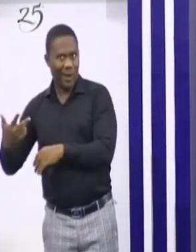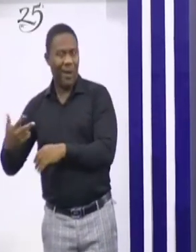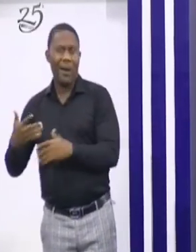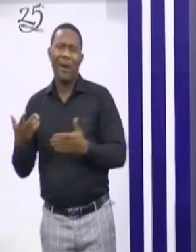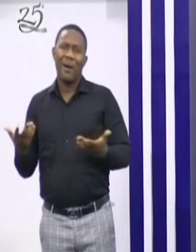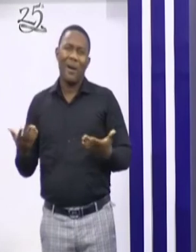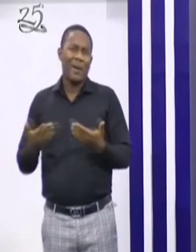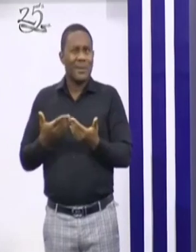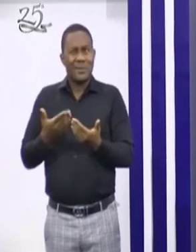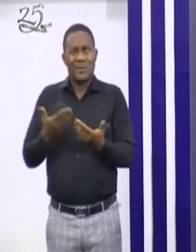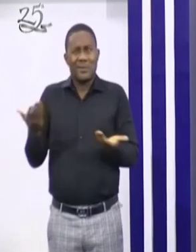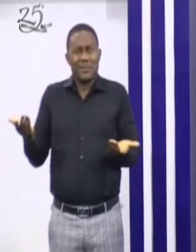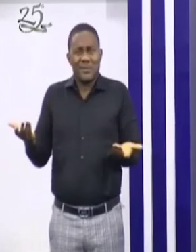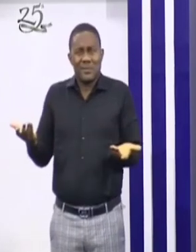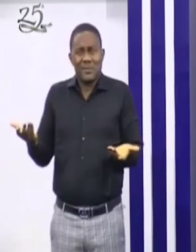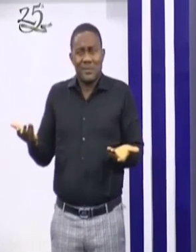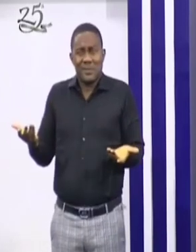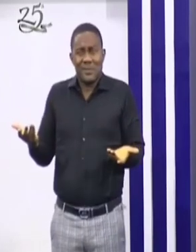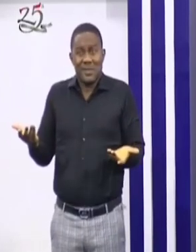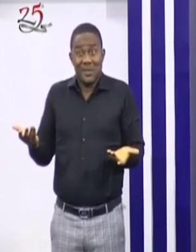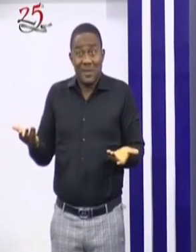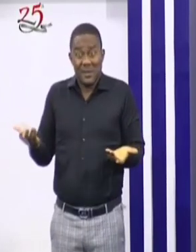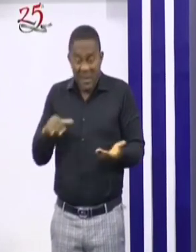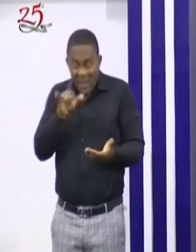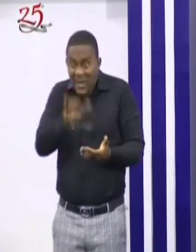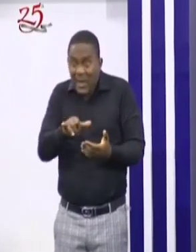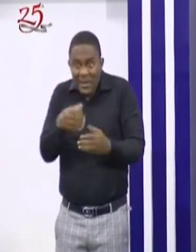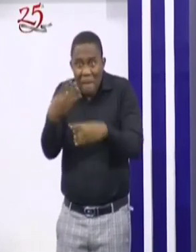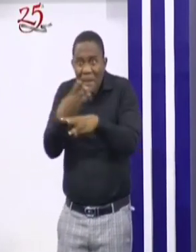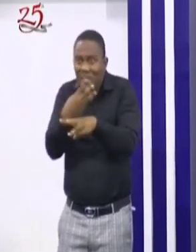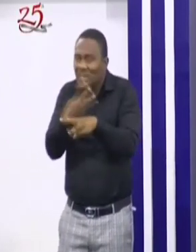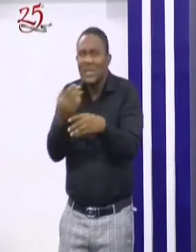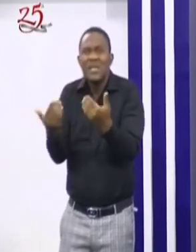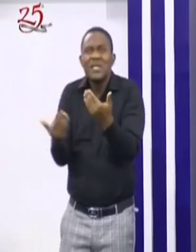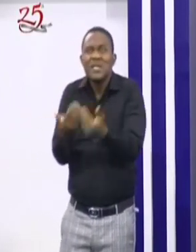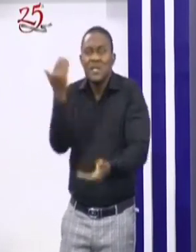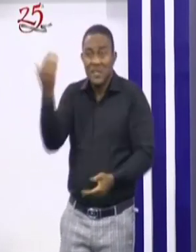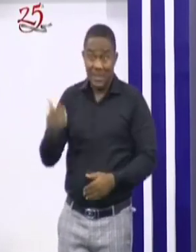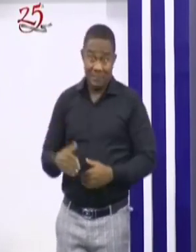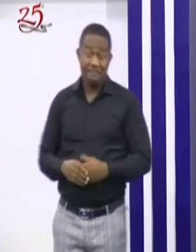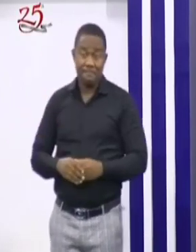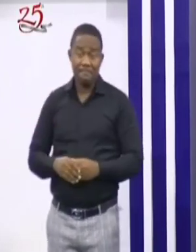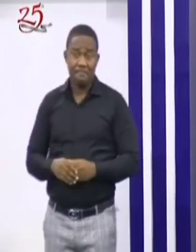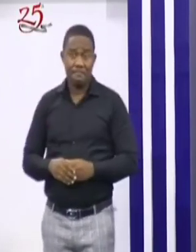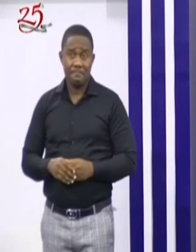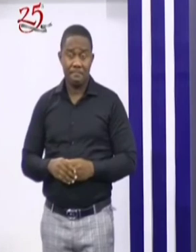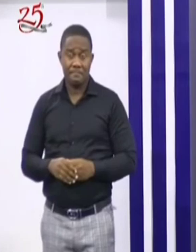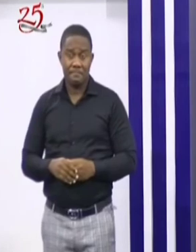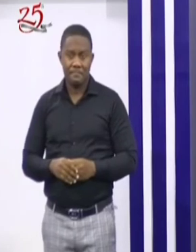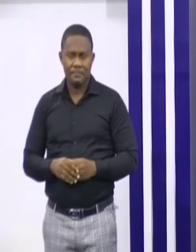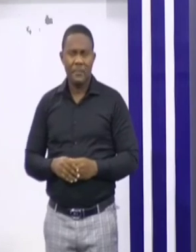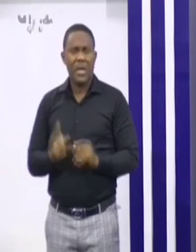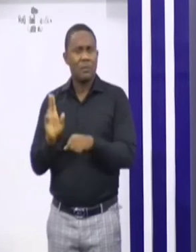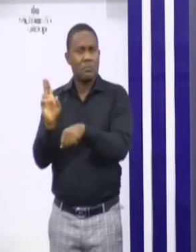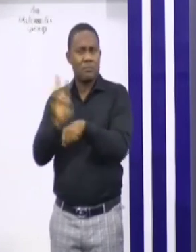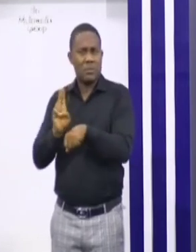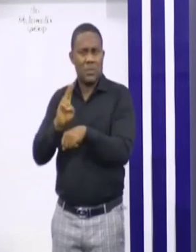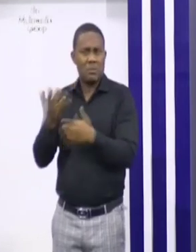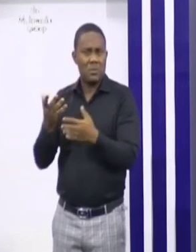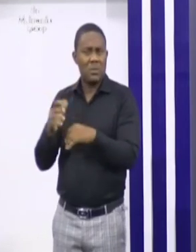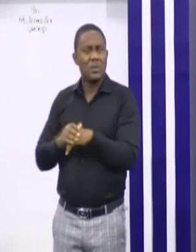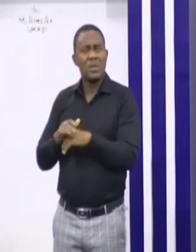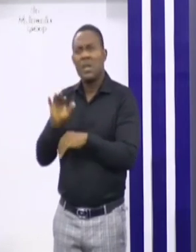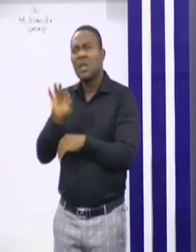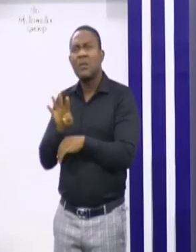do. If you want to understand how we are able to utilize our existing facilities using a method which was derived